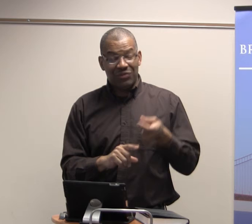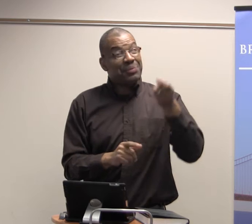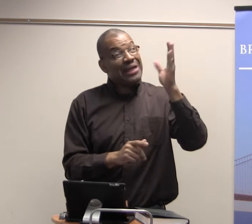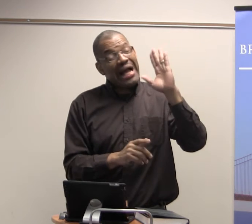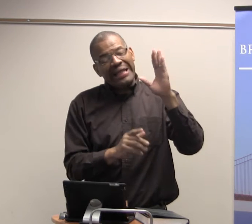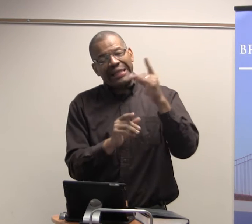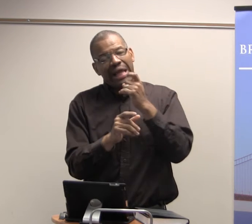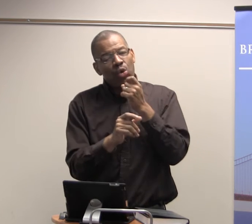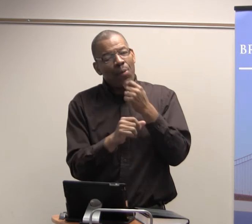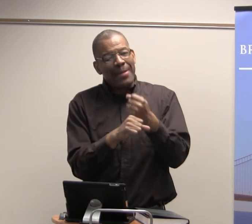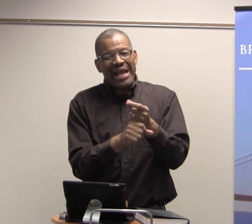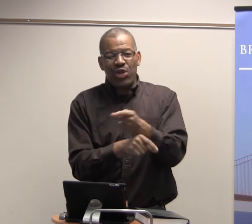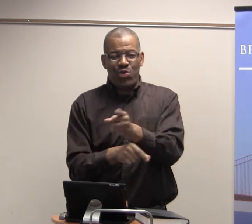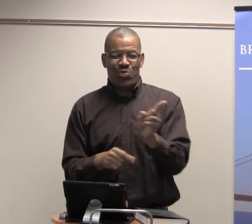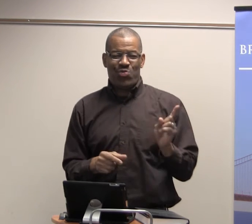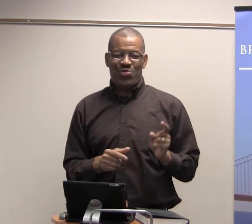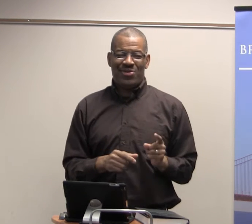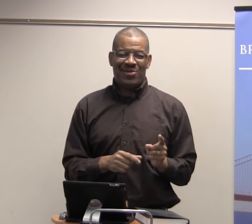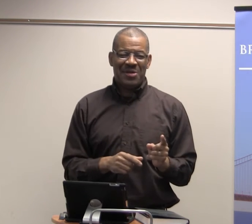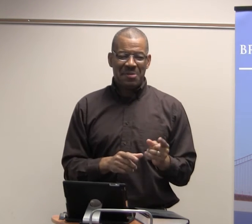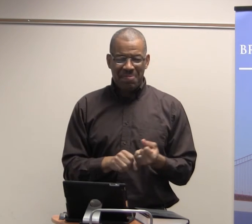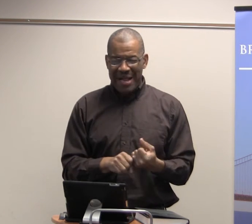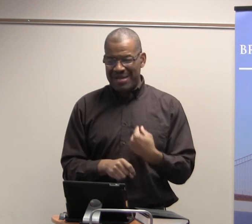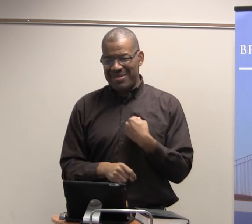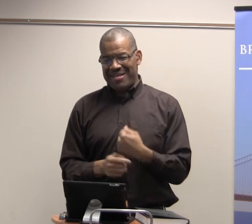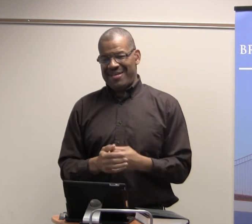From God now who made you.